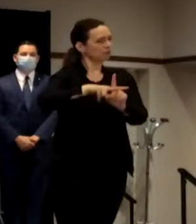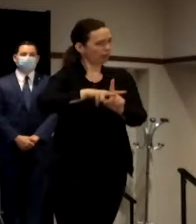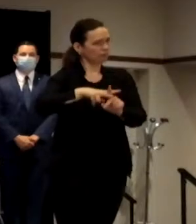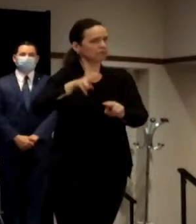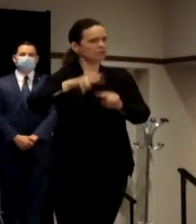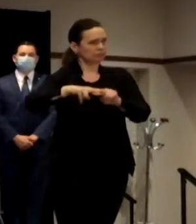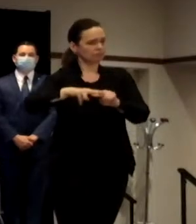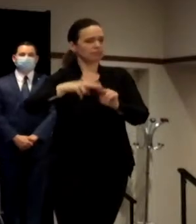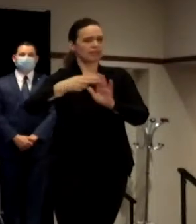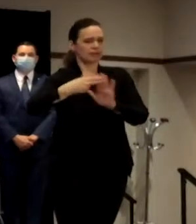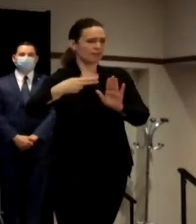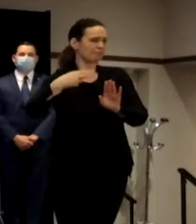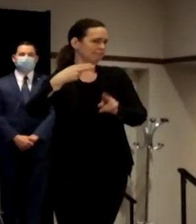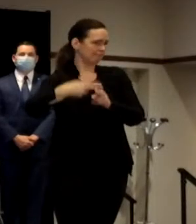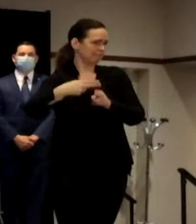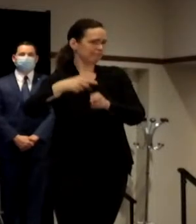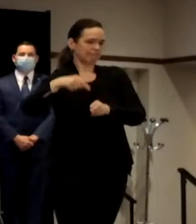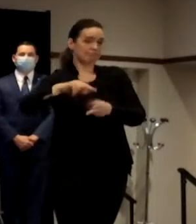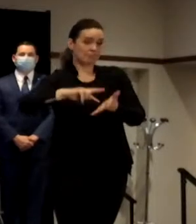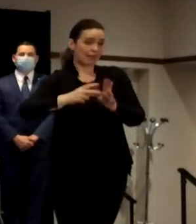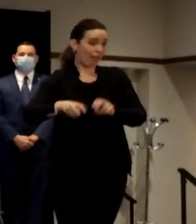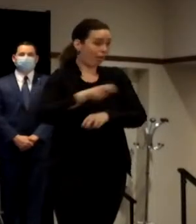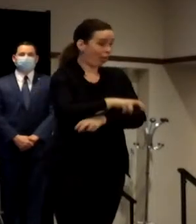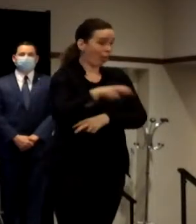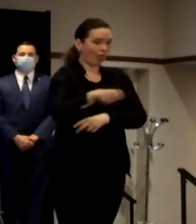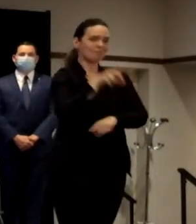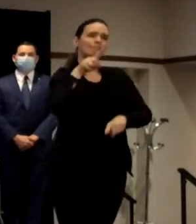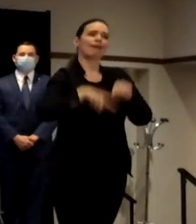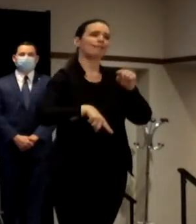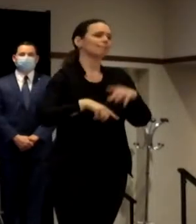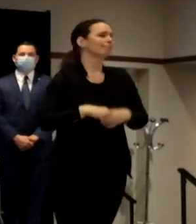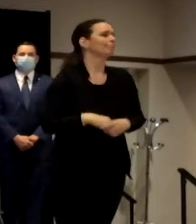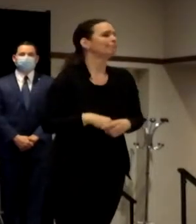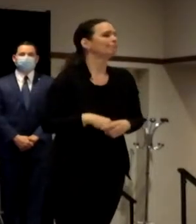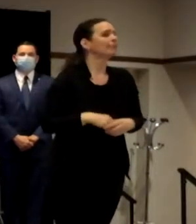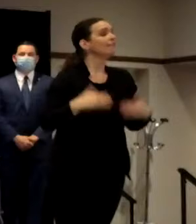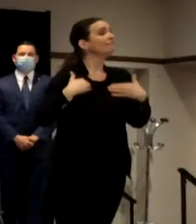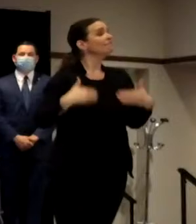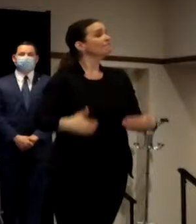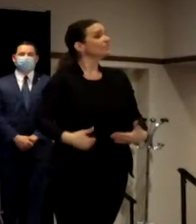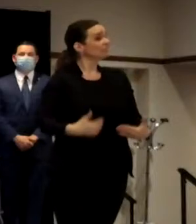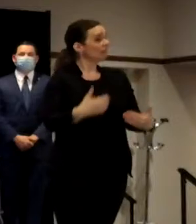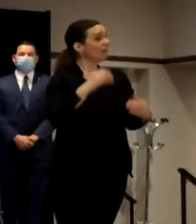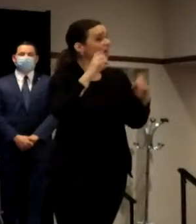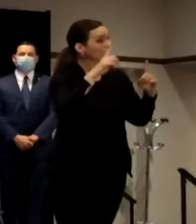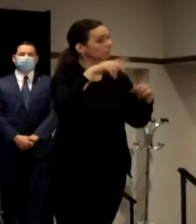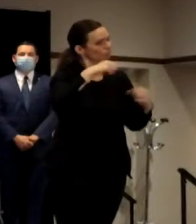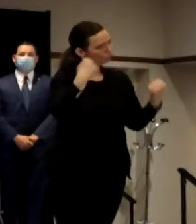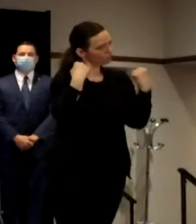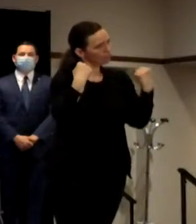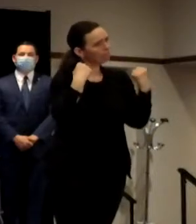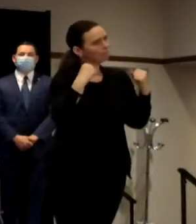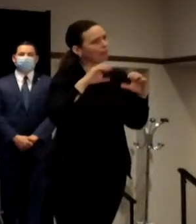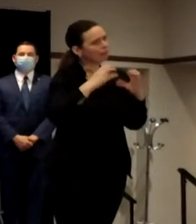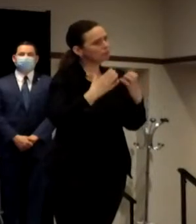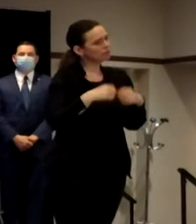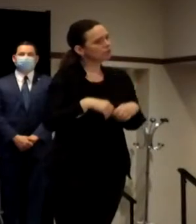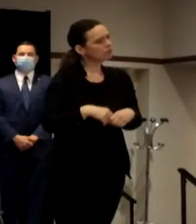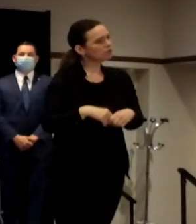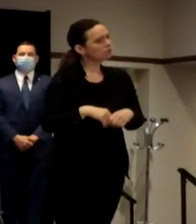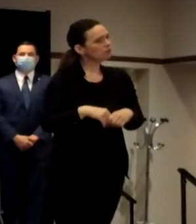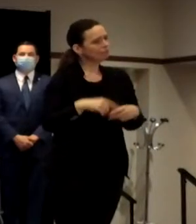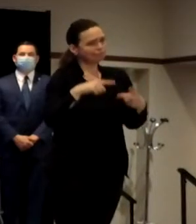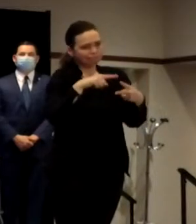some superintendents. Physical education class, all these things, and adults in the school